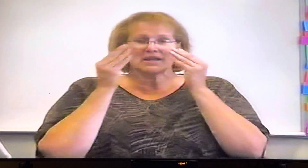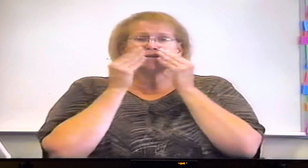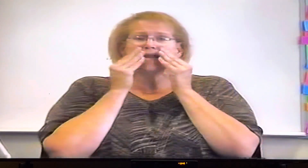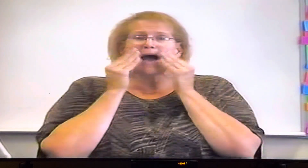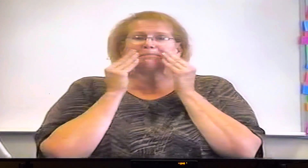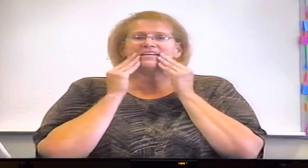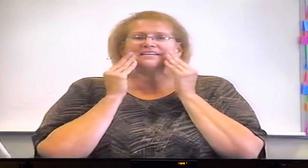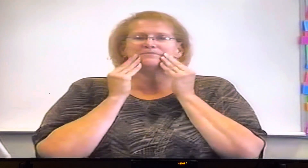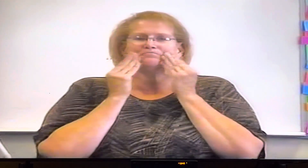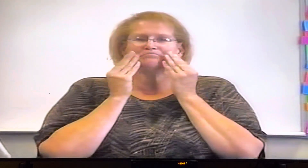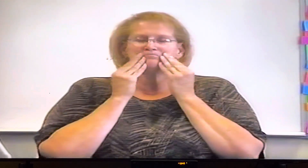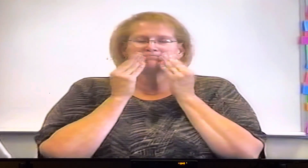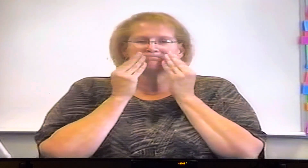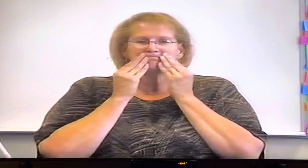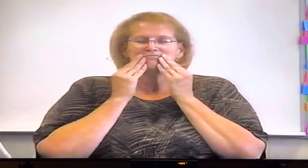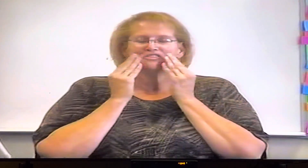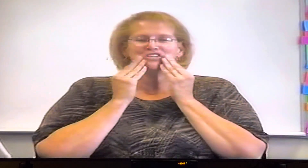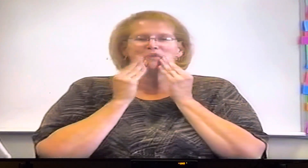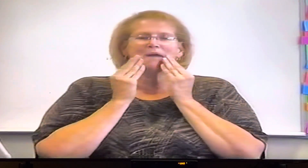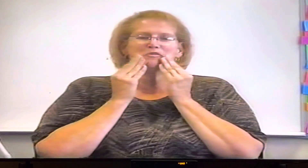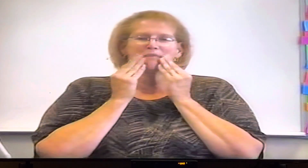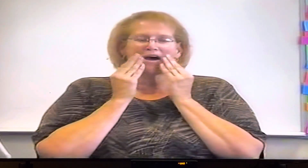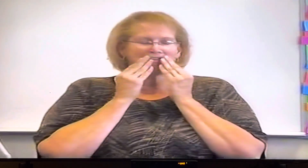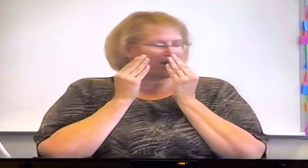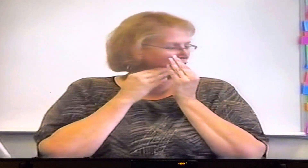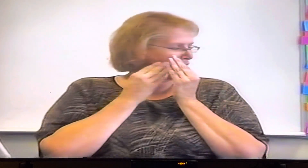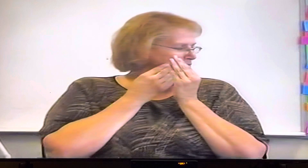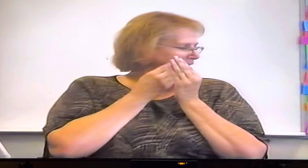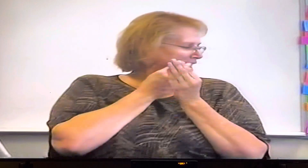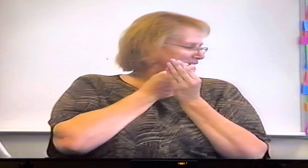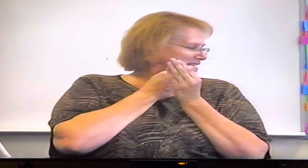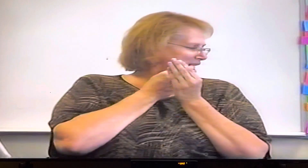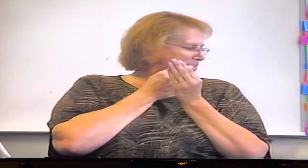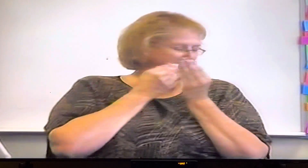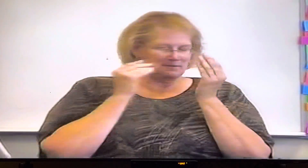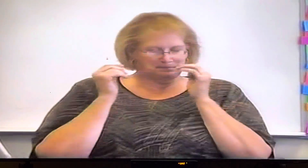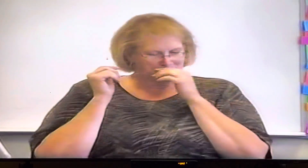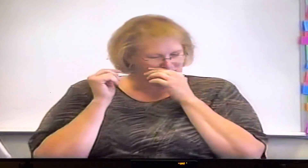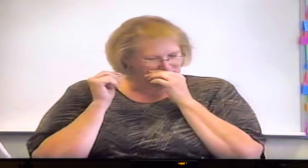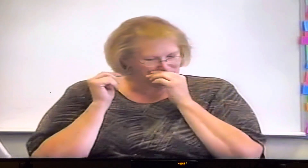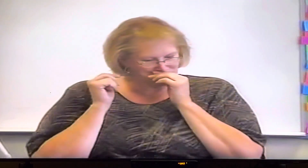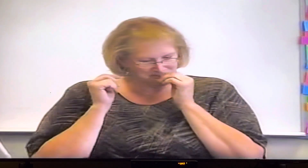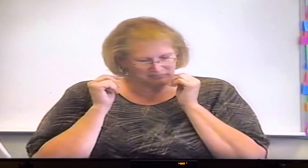A napkin. Just wipe your mouth off. Napkin.